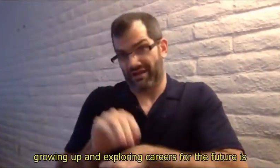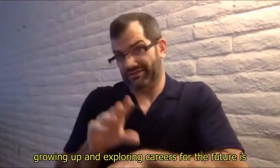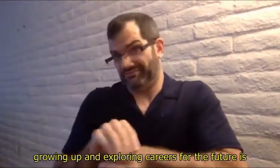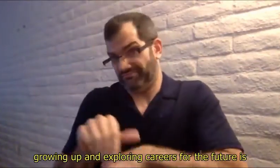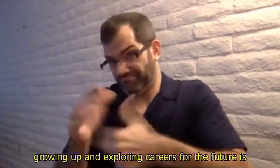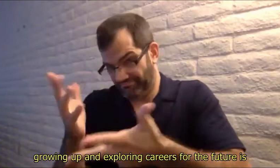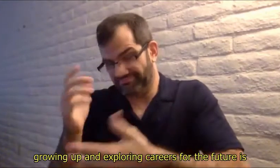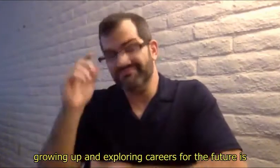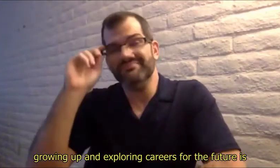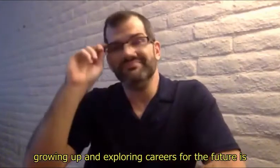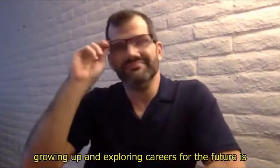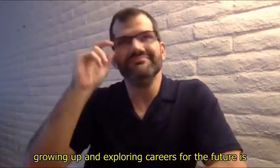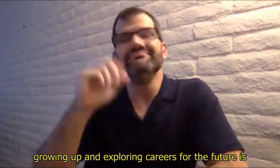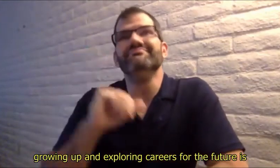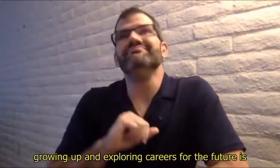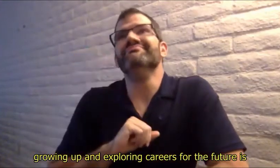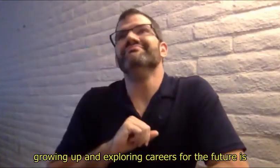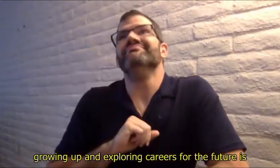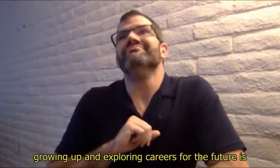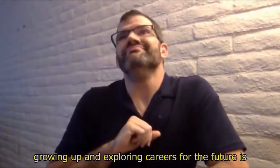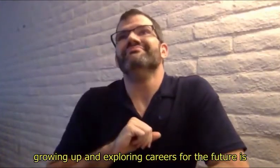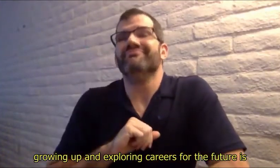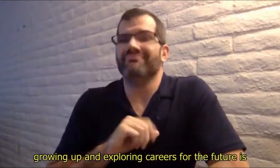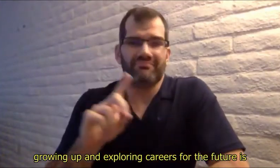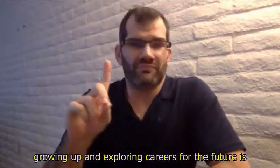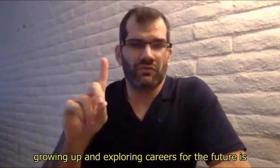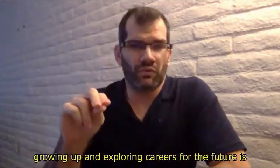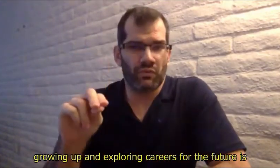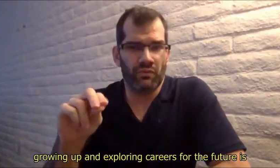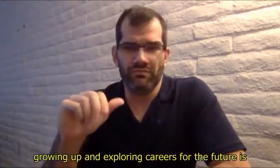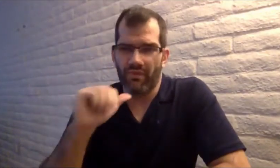careers for the future is